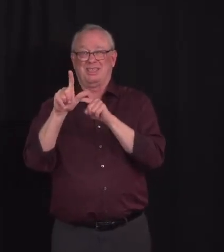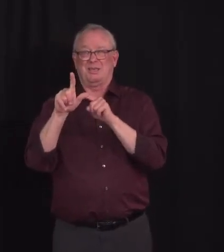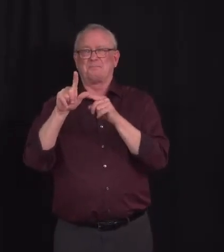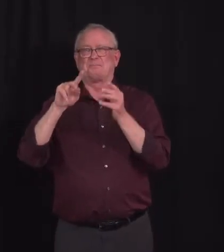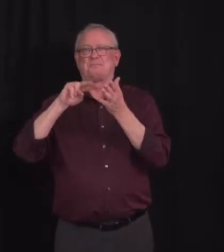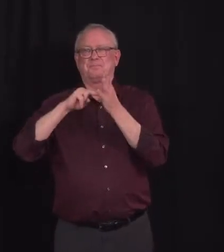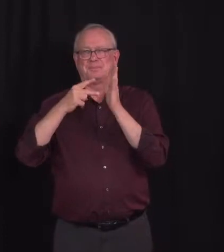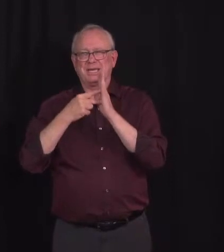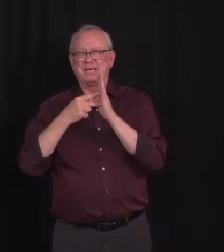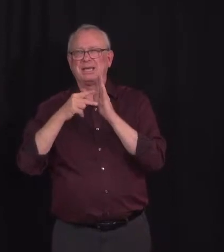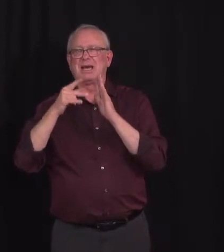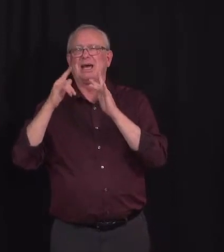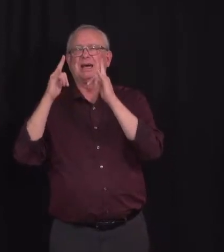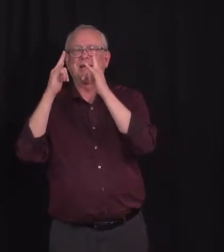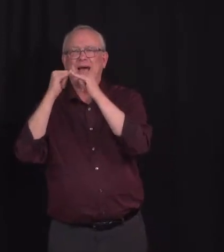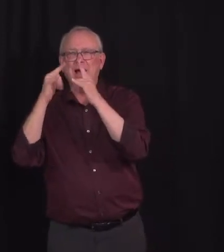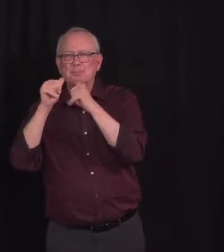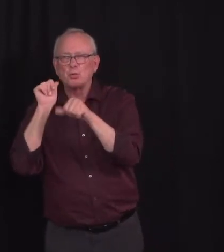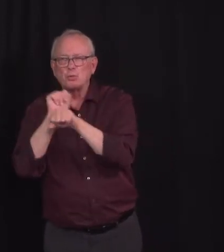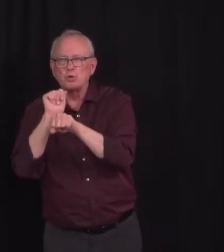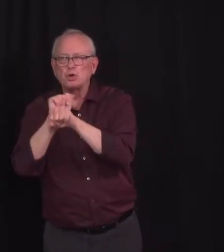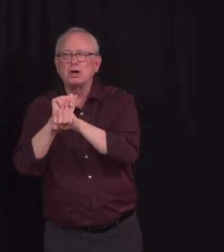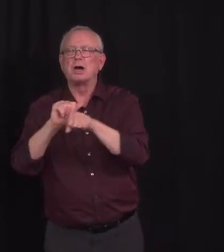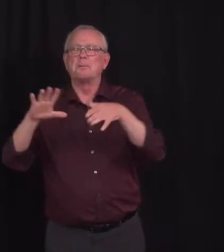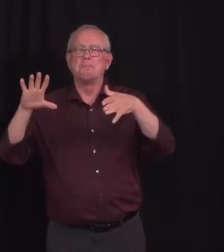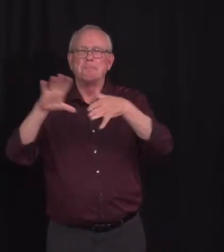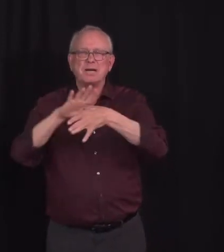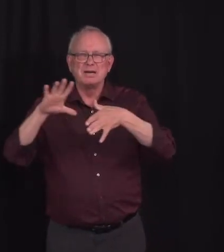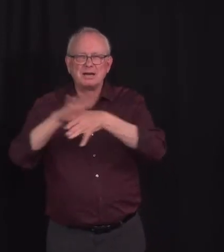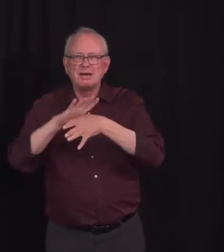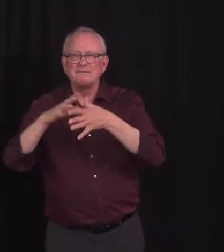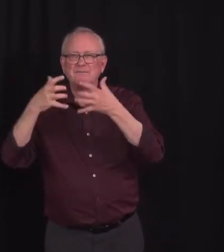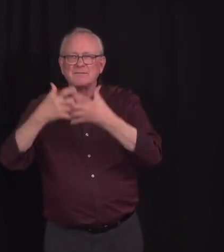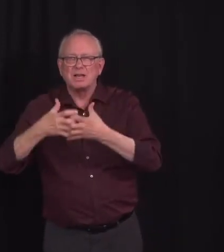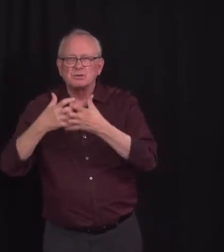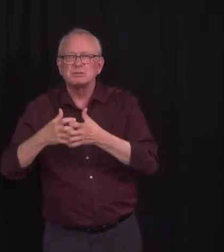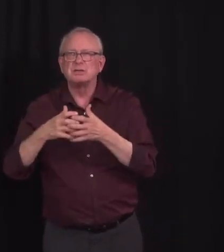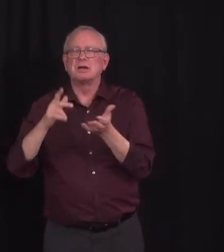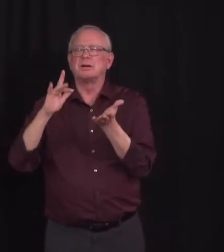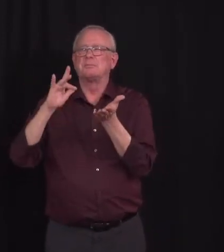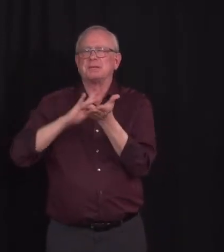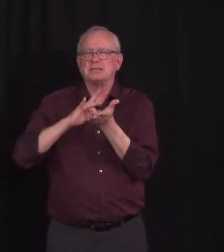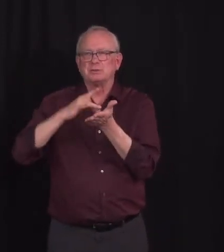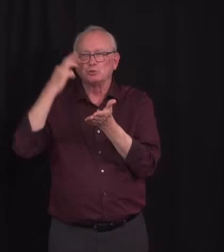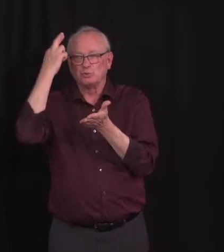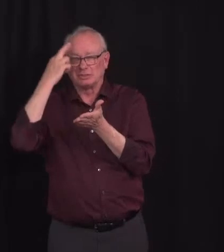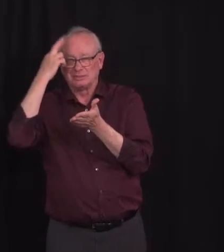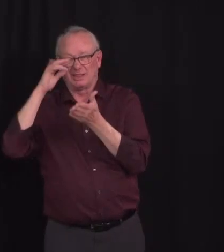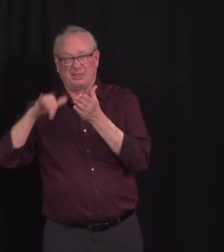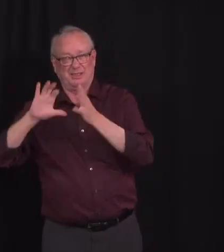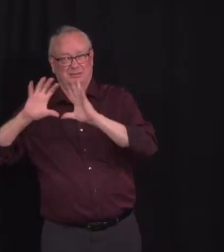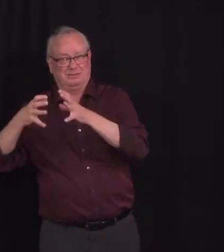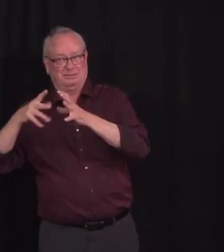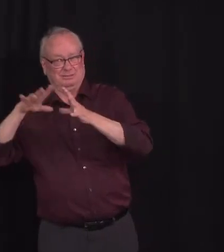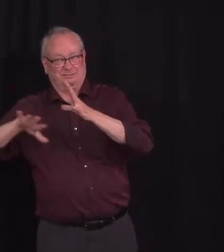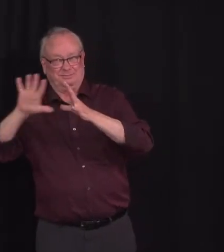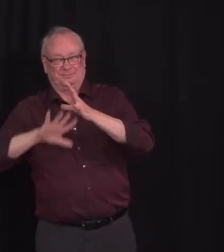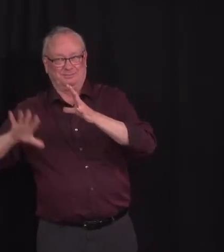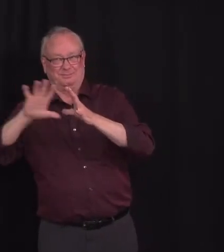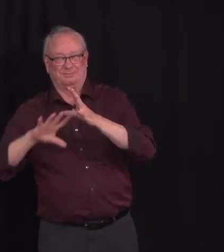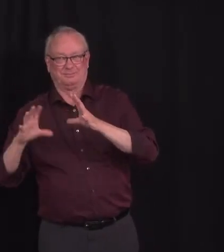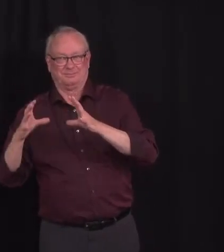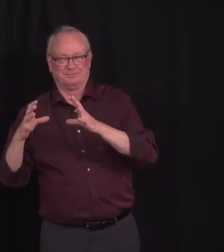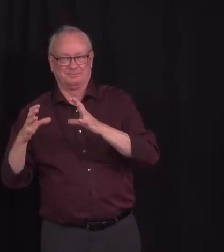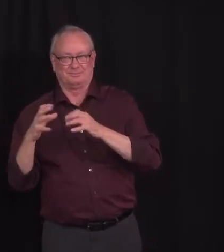that you mentioned, as well as those who have high-risk medical conditions. Again, we will be able to complete second doses within just